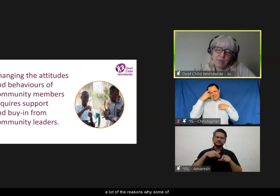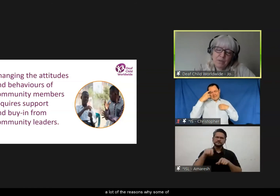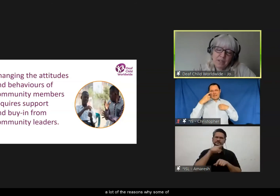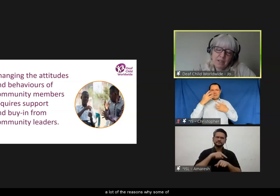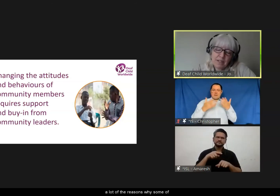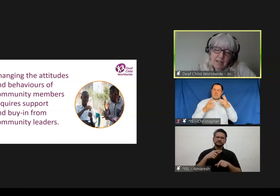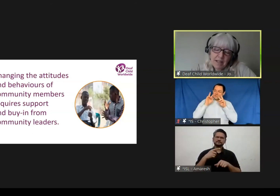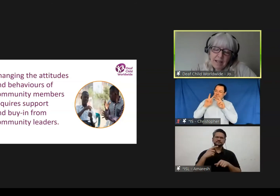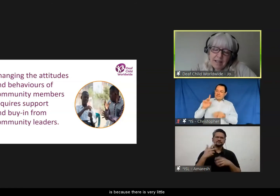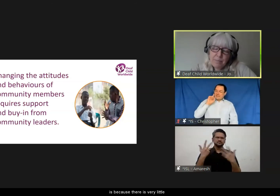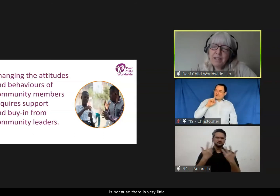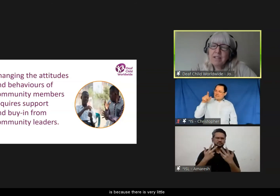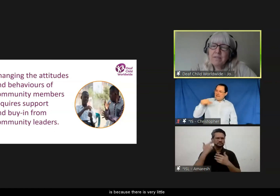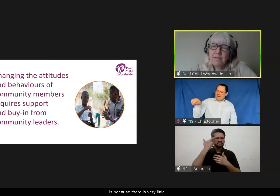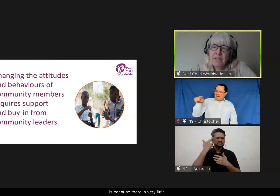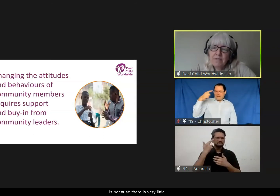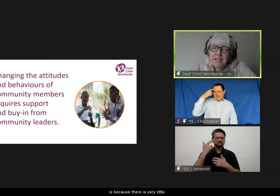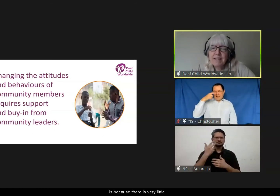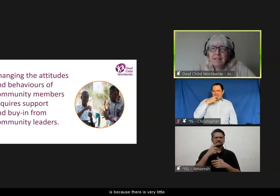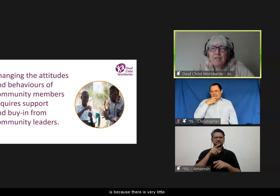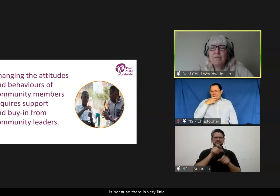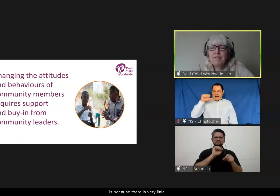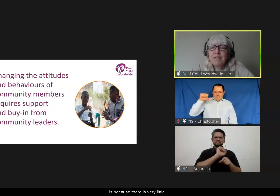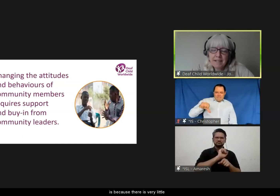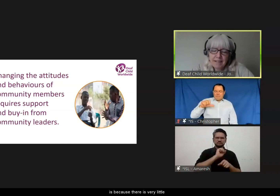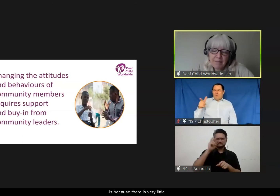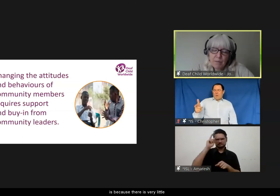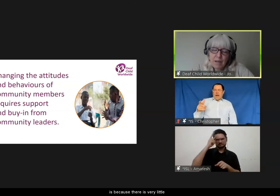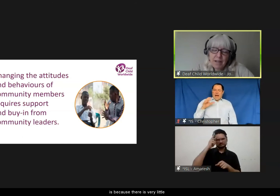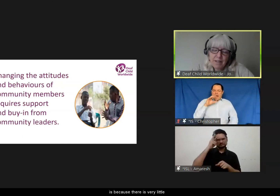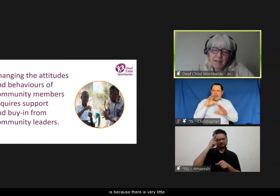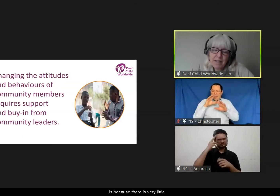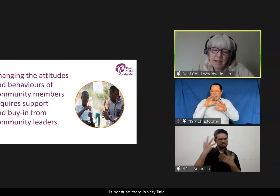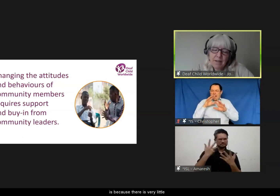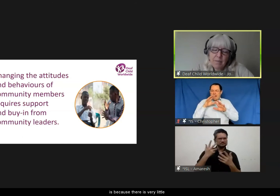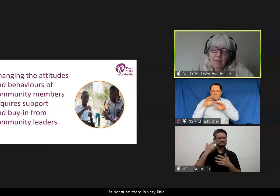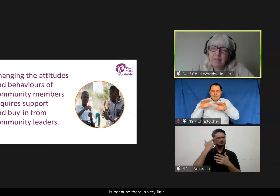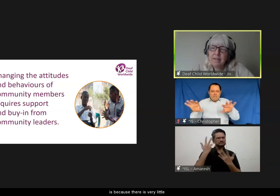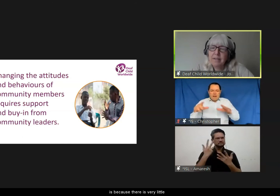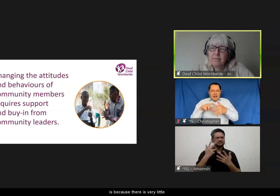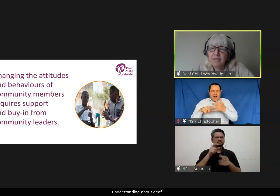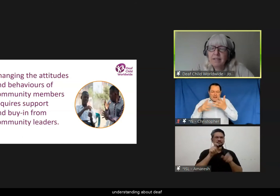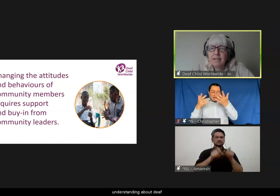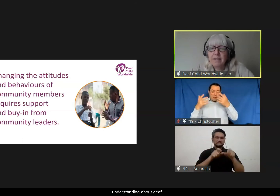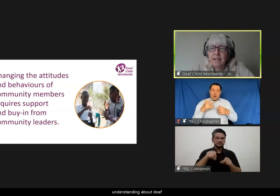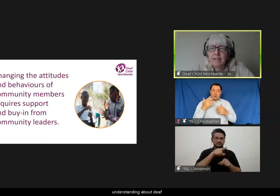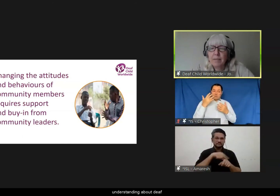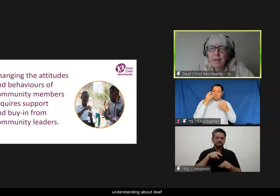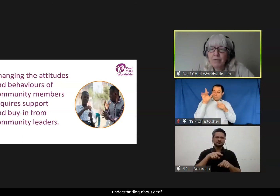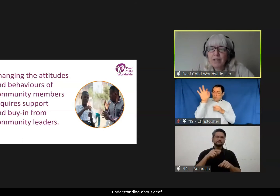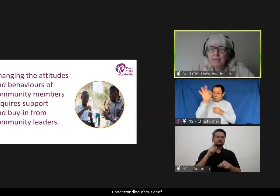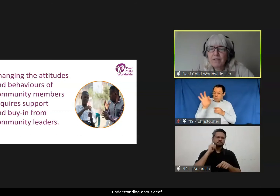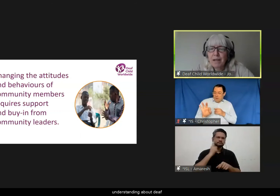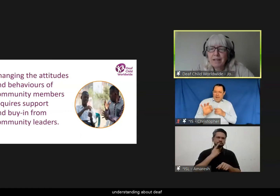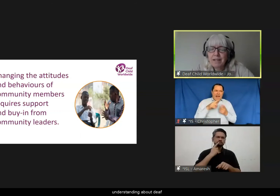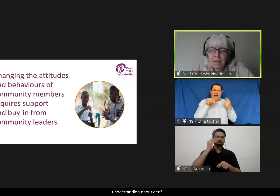in communities is because of there is very little deaf awareness and very little understanding